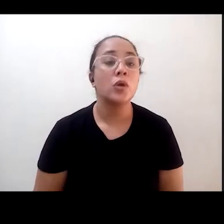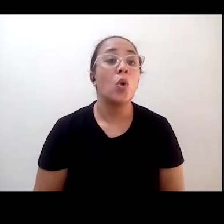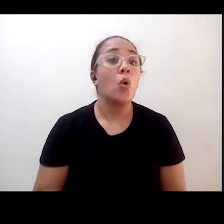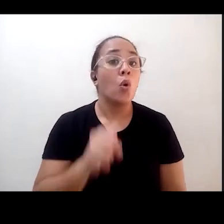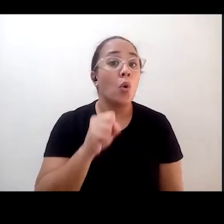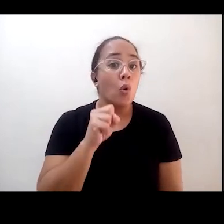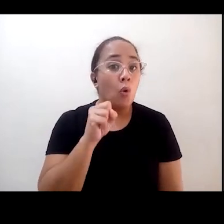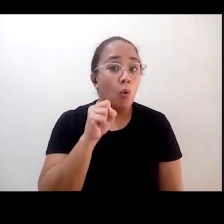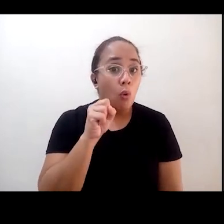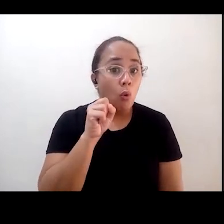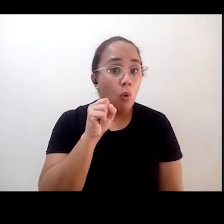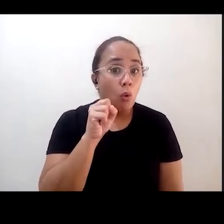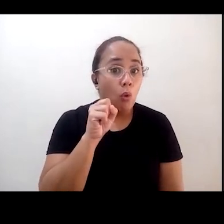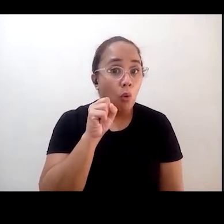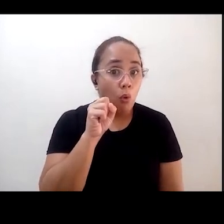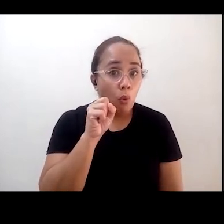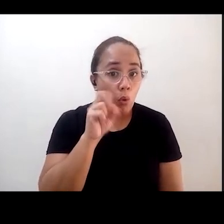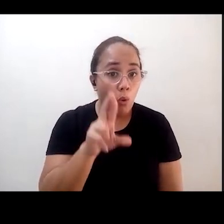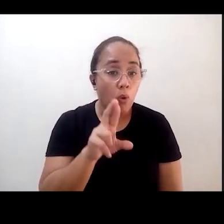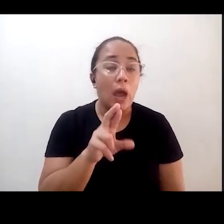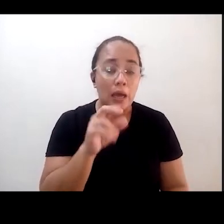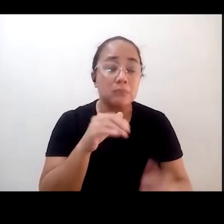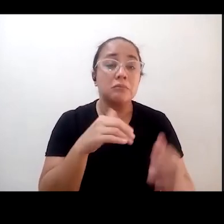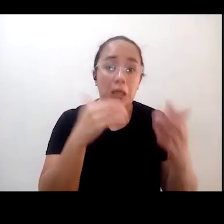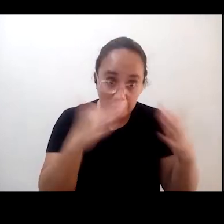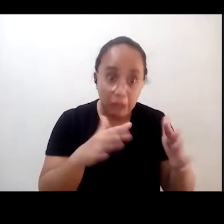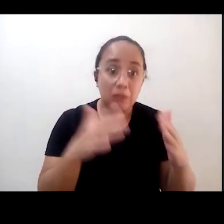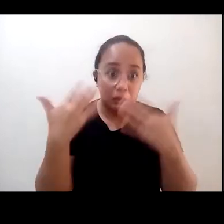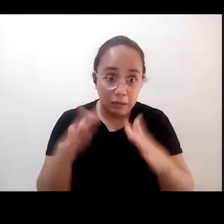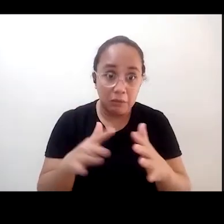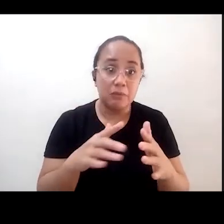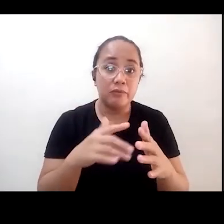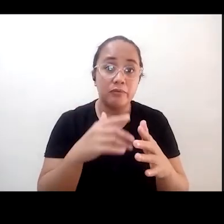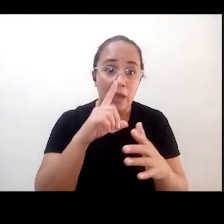And then you ask the question,